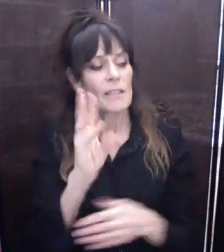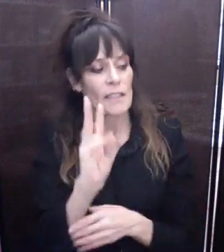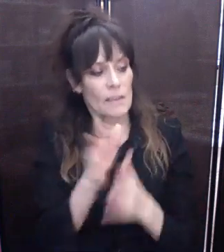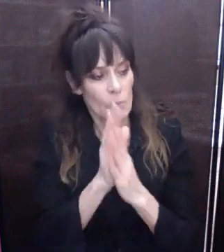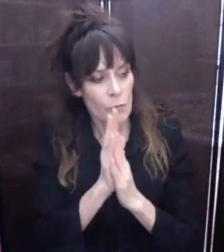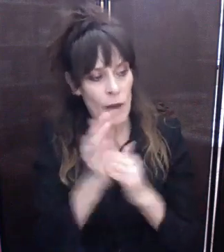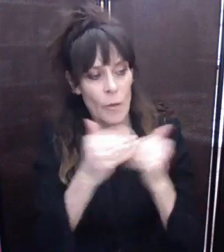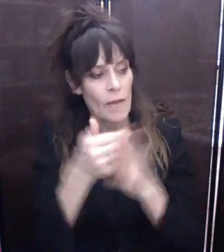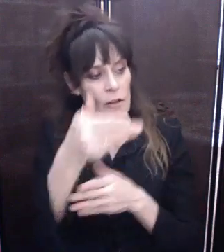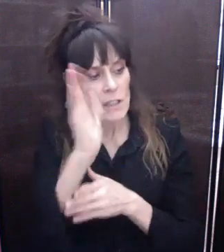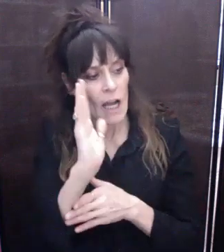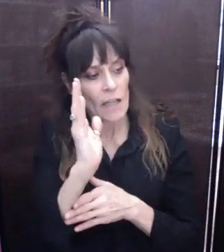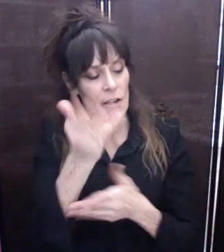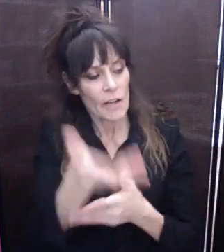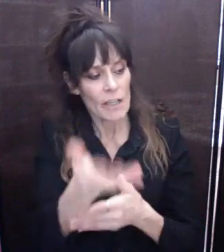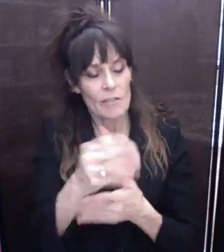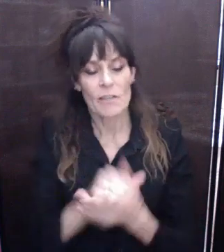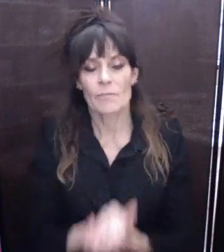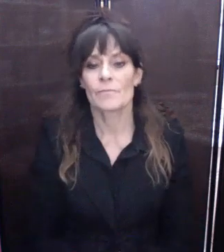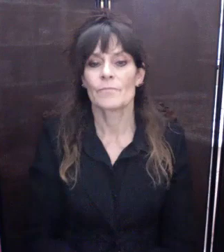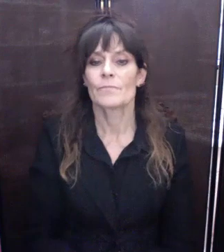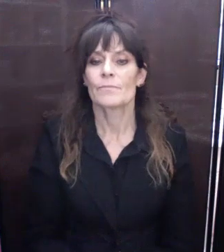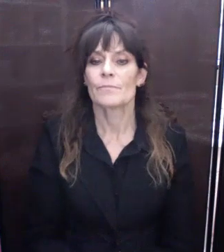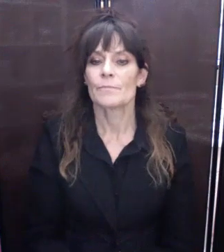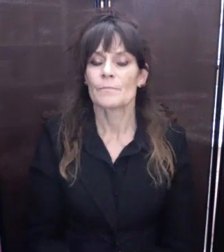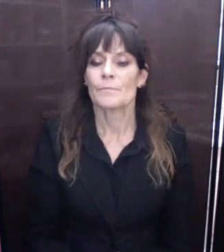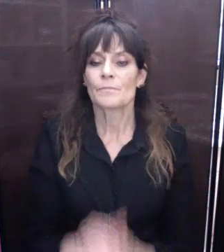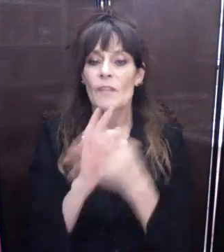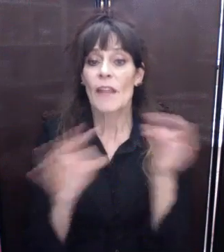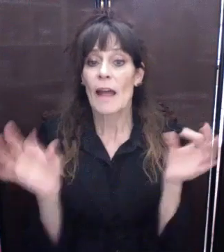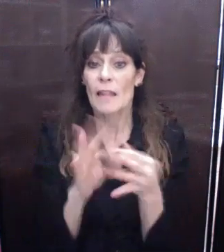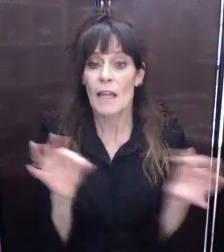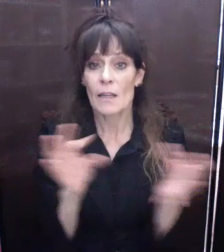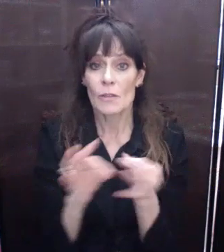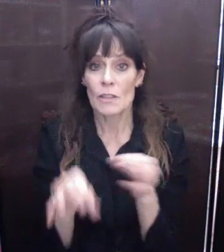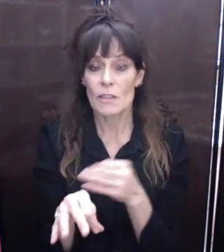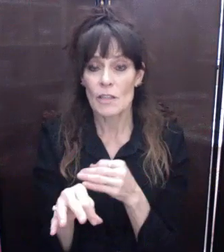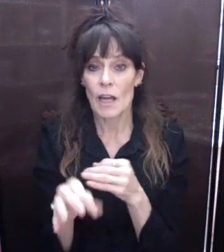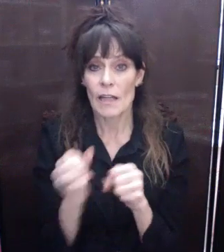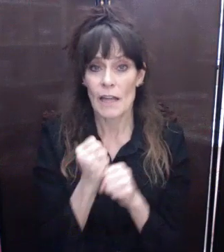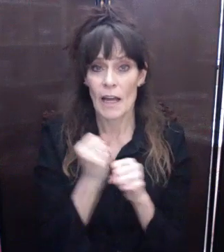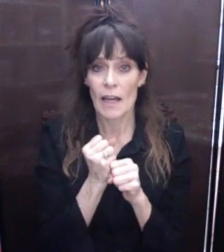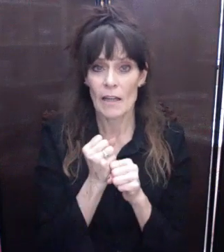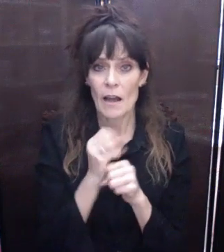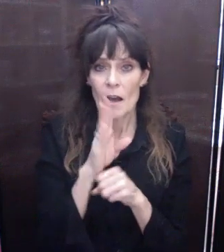there is. That language, by the way, I picked up in a box 459. That's a publication